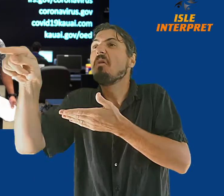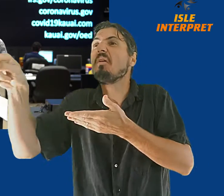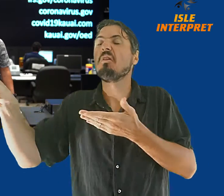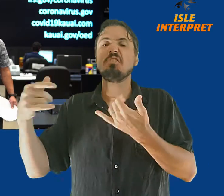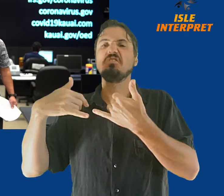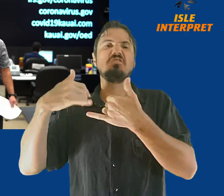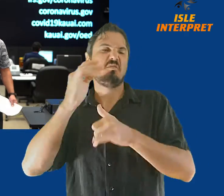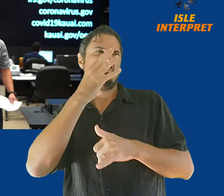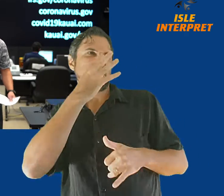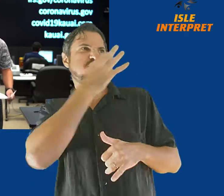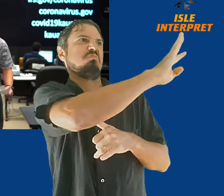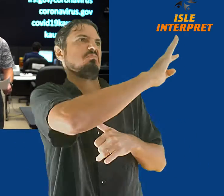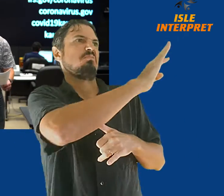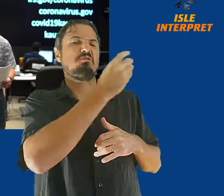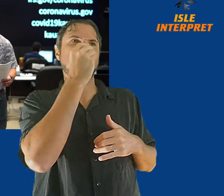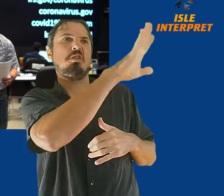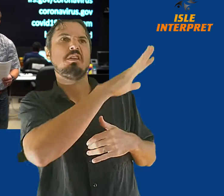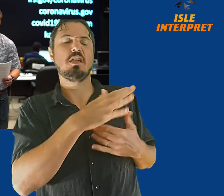not be tolerated.